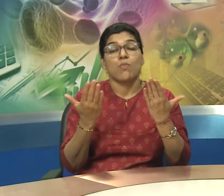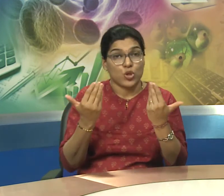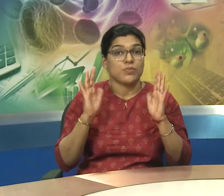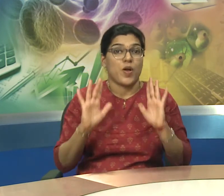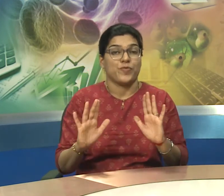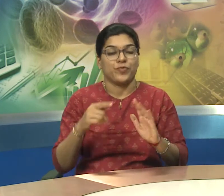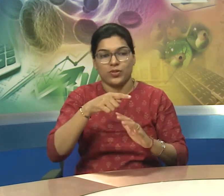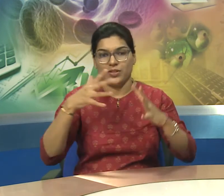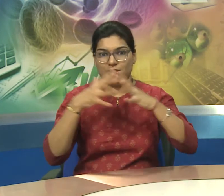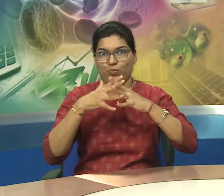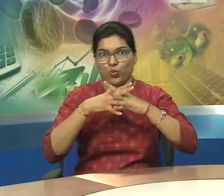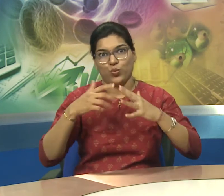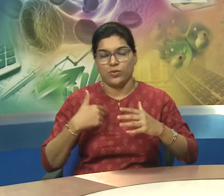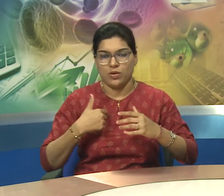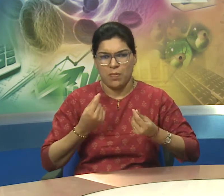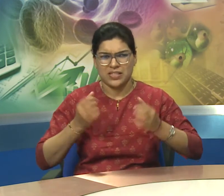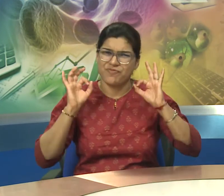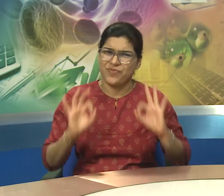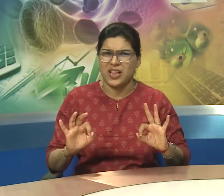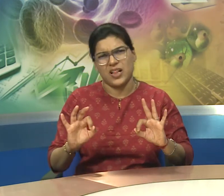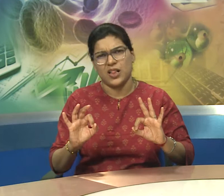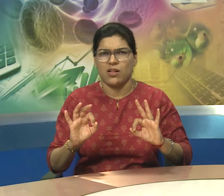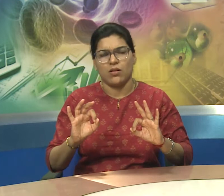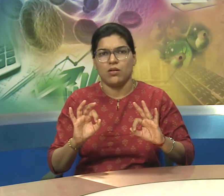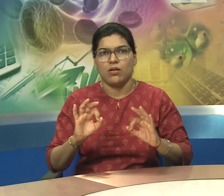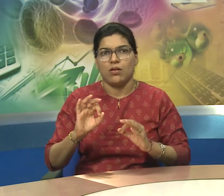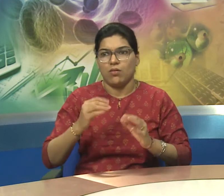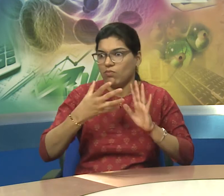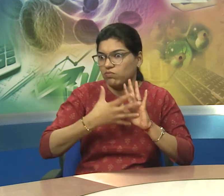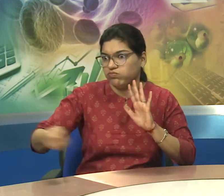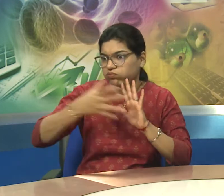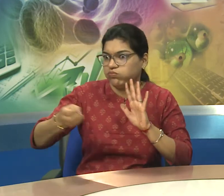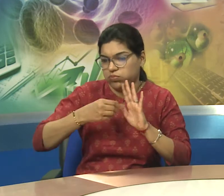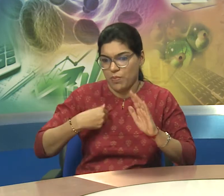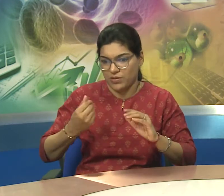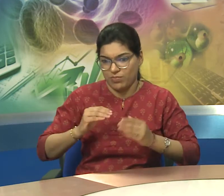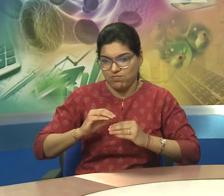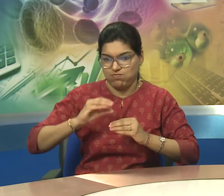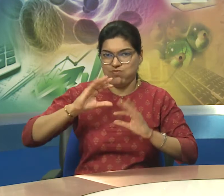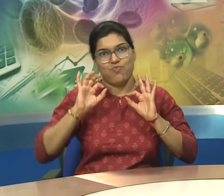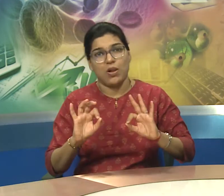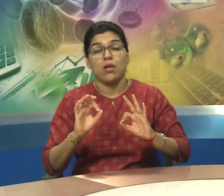to be invested in his